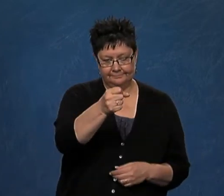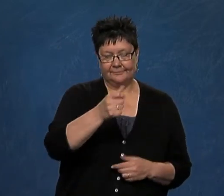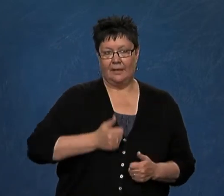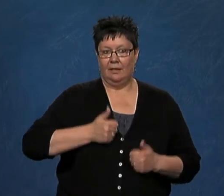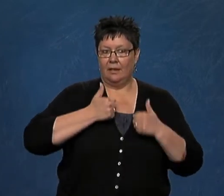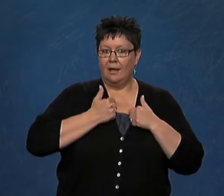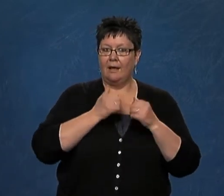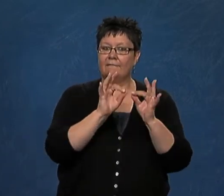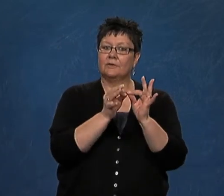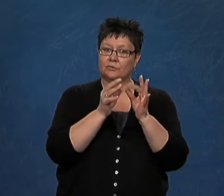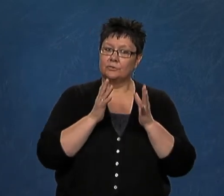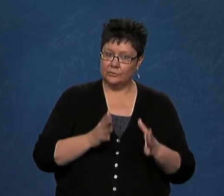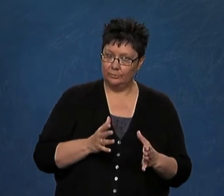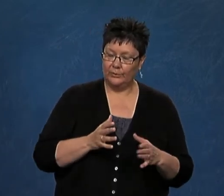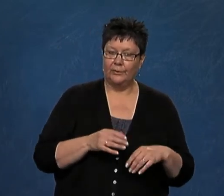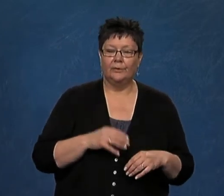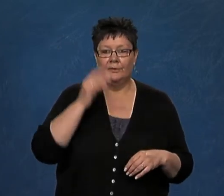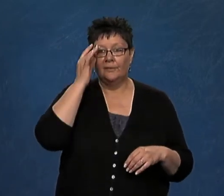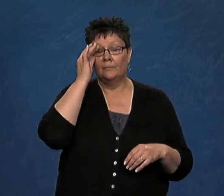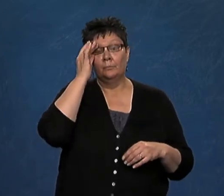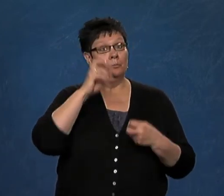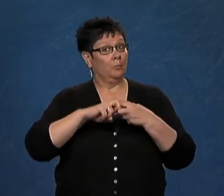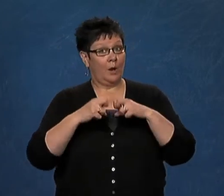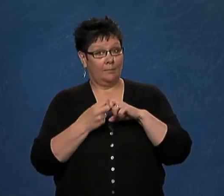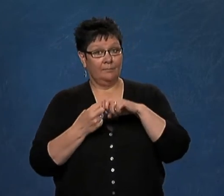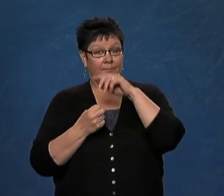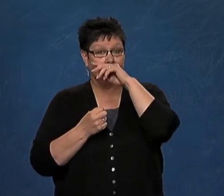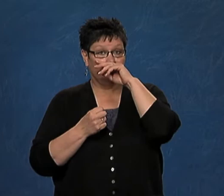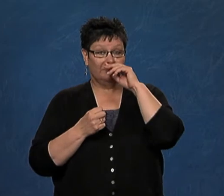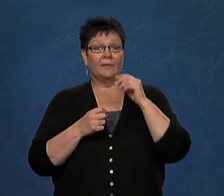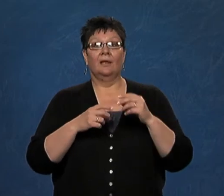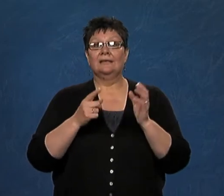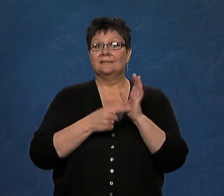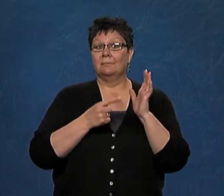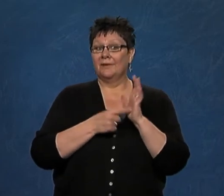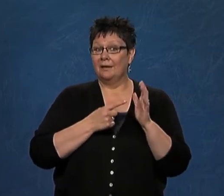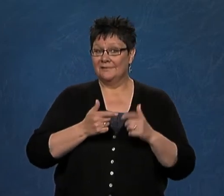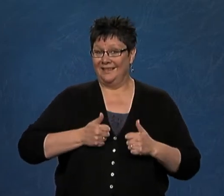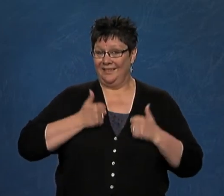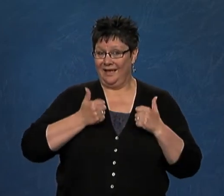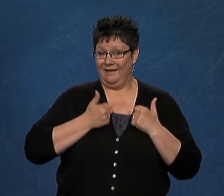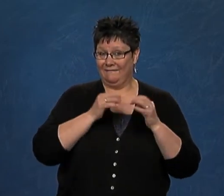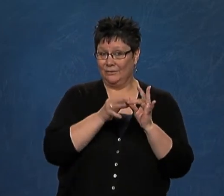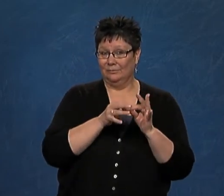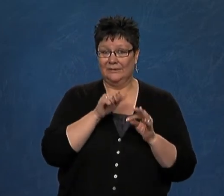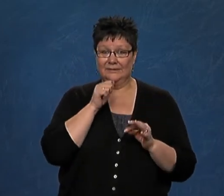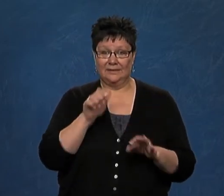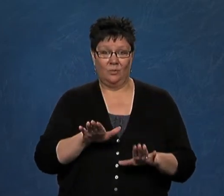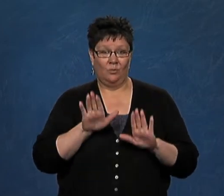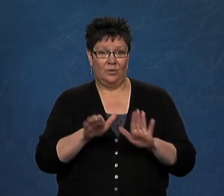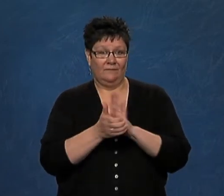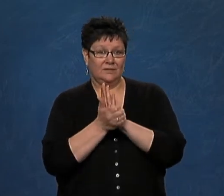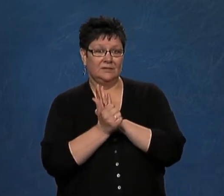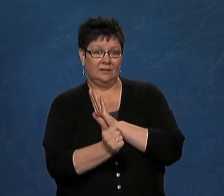do strongly encourage having an interpreter present. But the problem is that sometimes having an interpreter